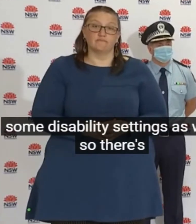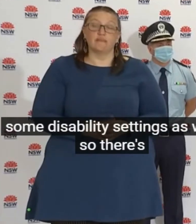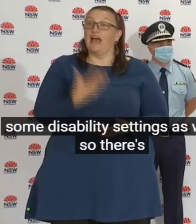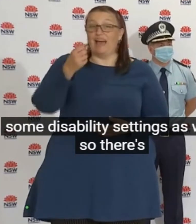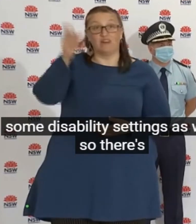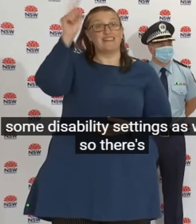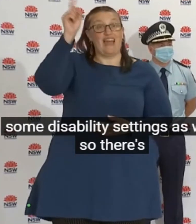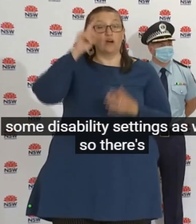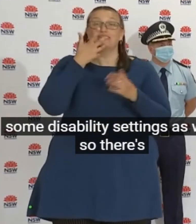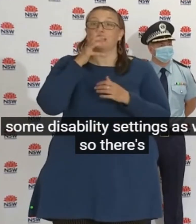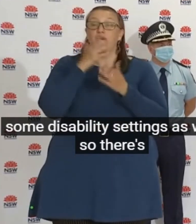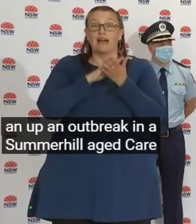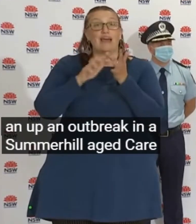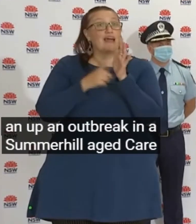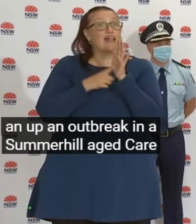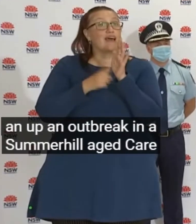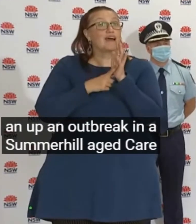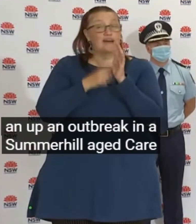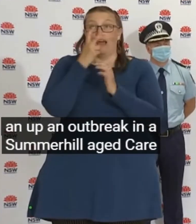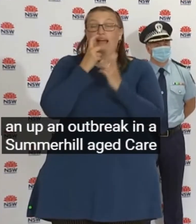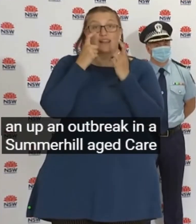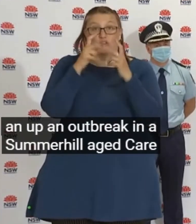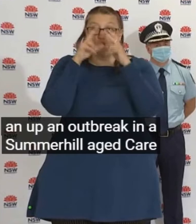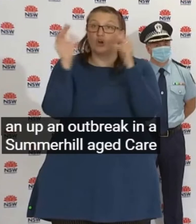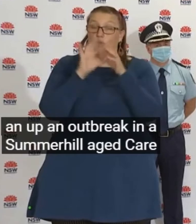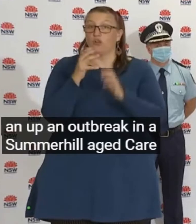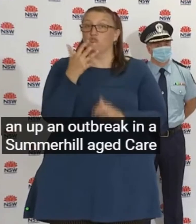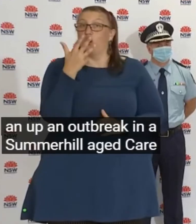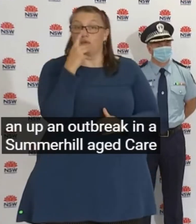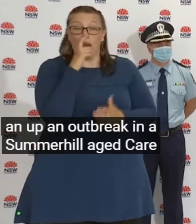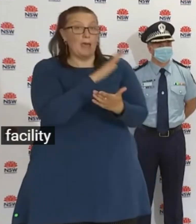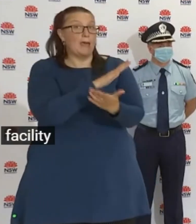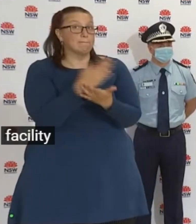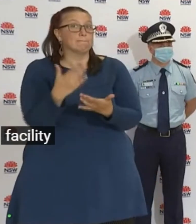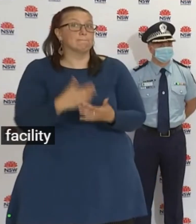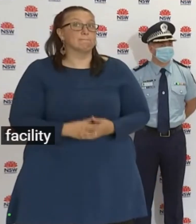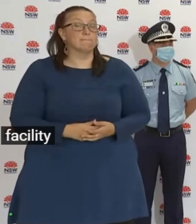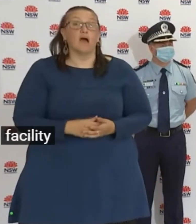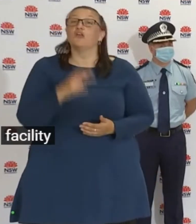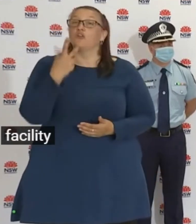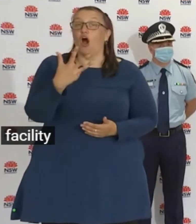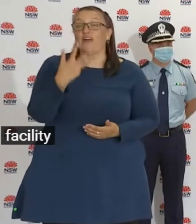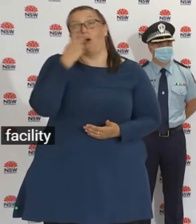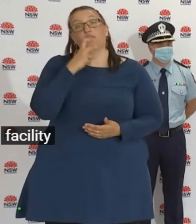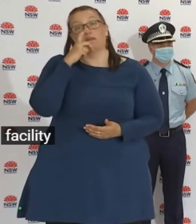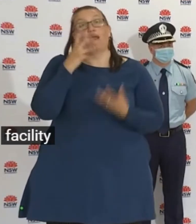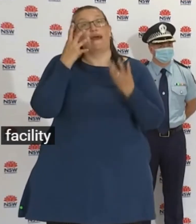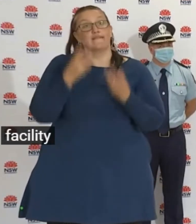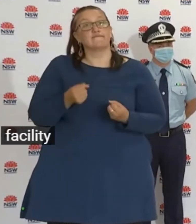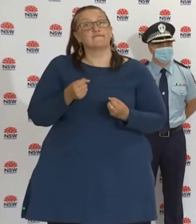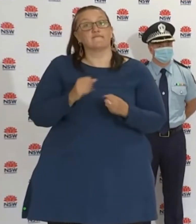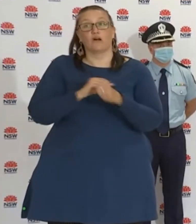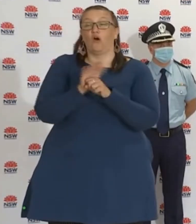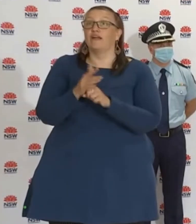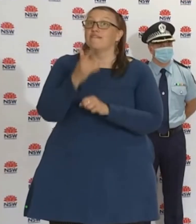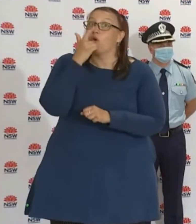care facility with, I understand, 9 residents affected. Fortunately, many of those